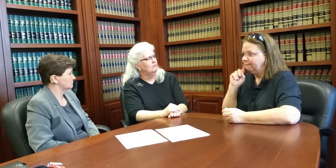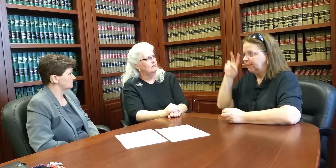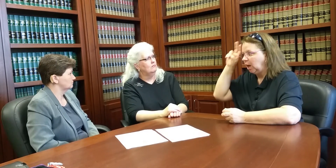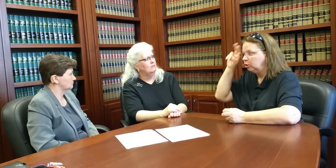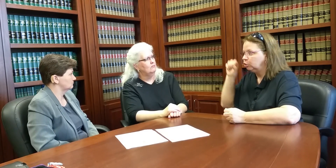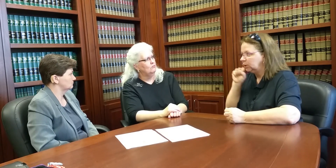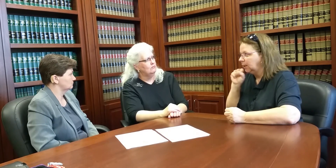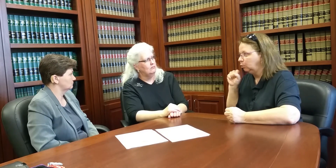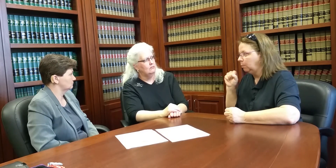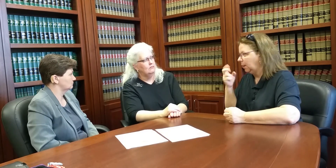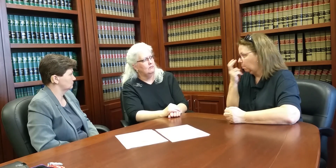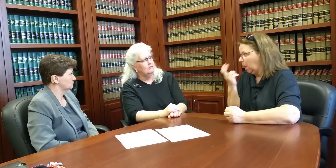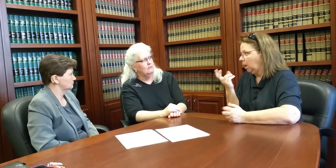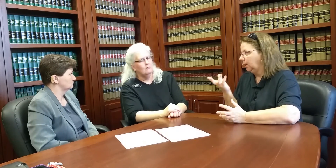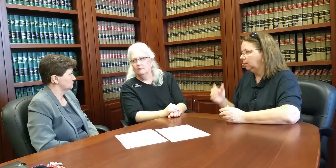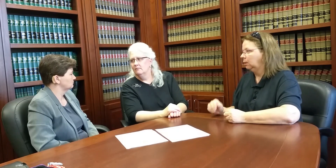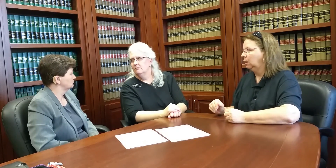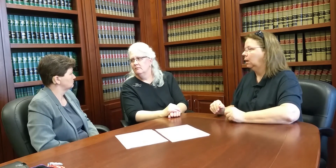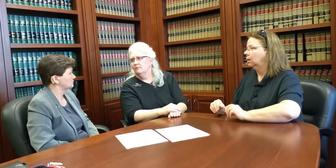an Marsha said,